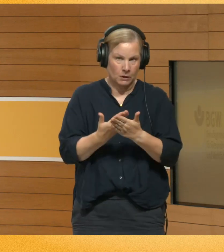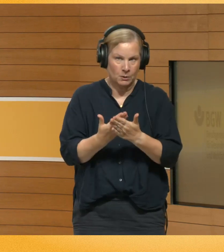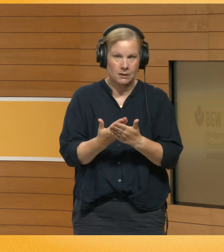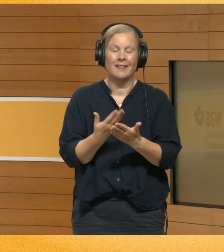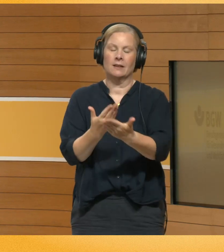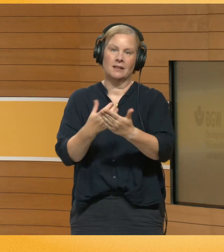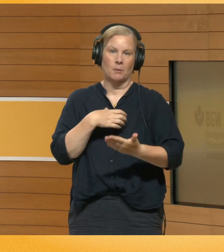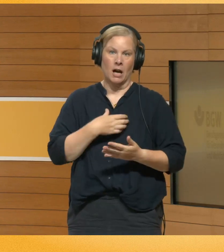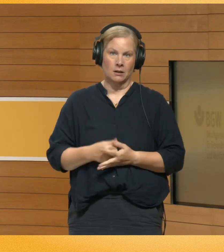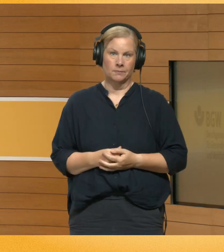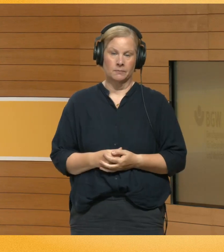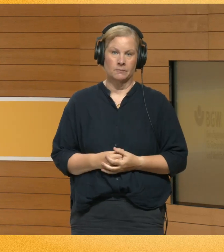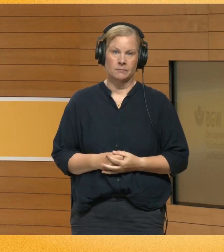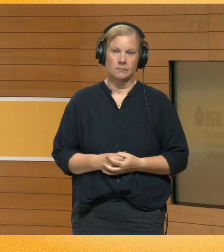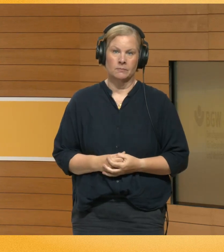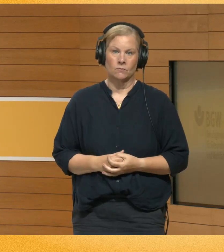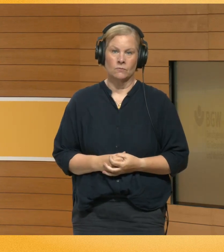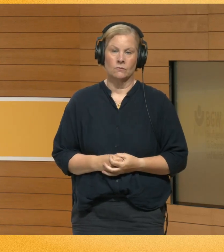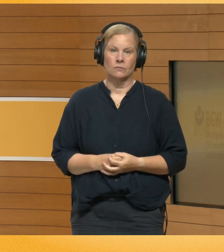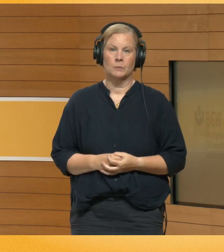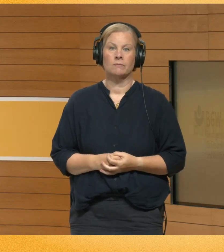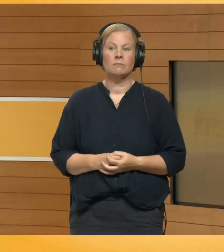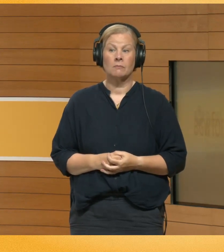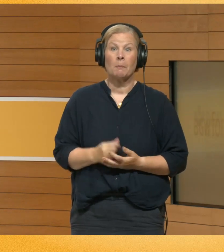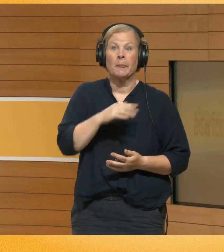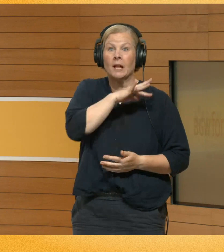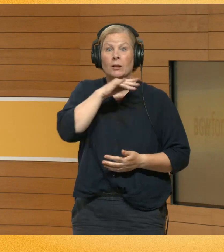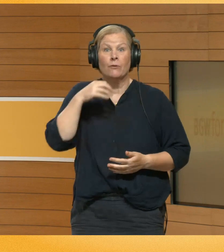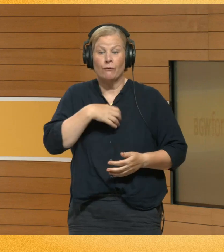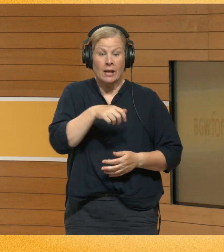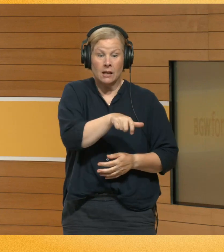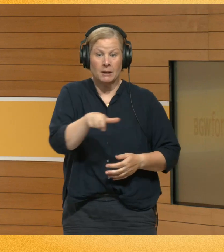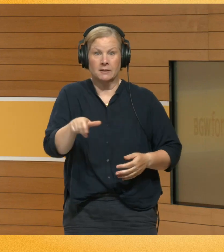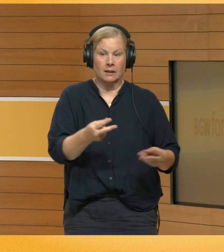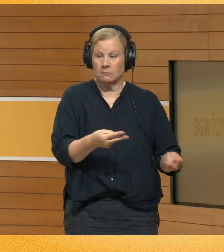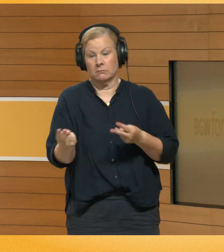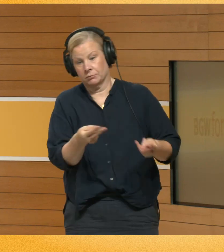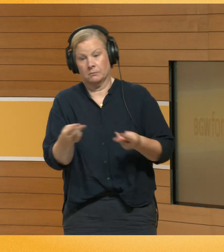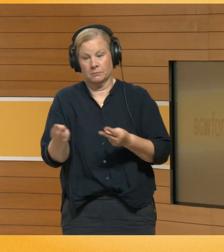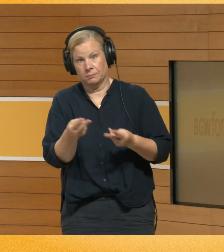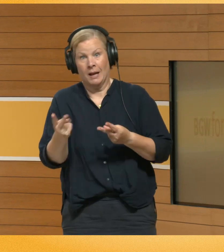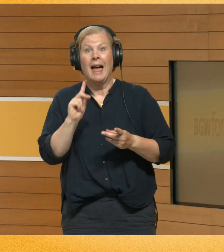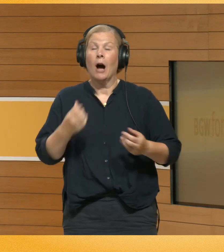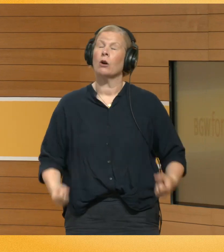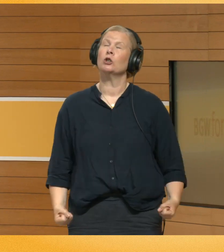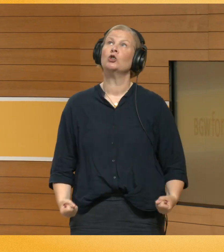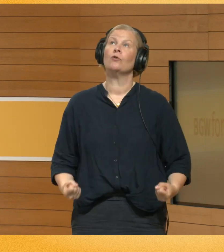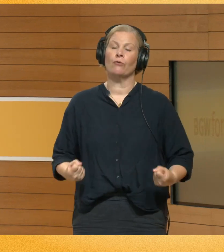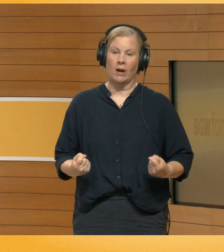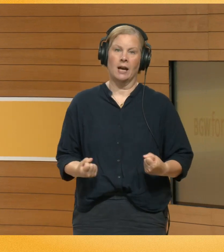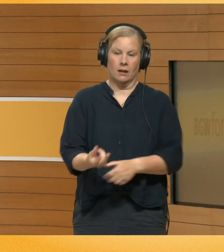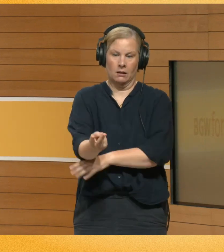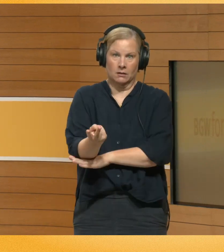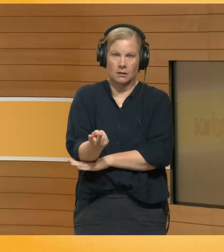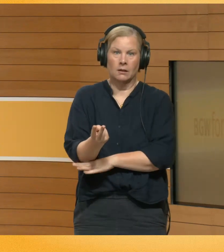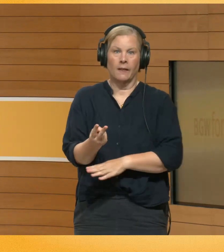heavy patients, but we were also under huge amount of stress. Not because we were understaffed, because of the